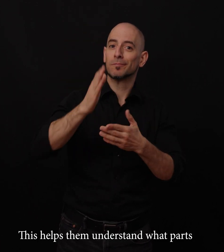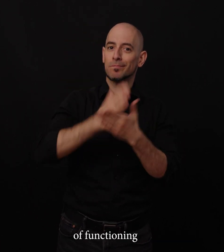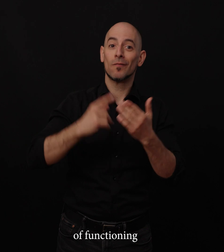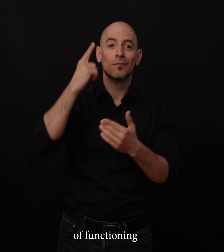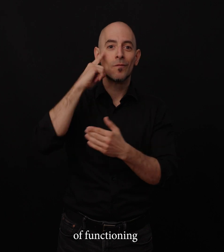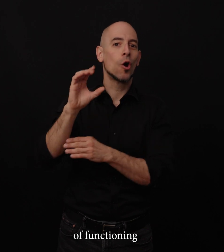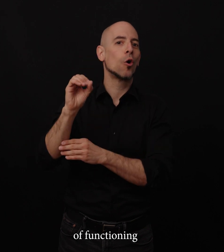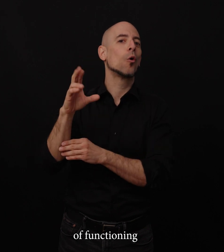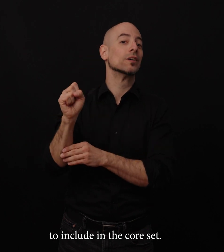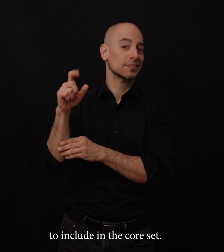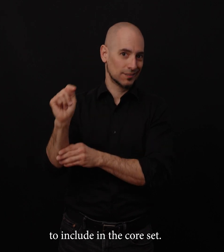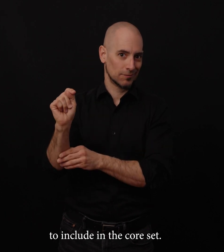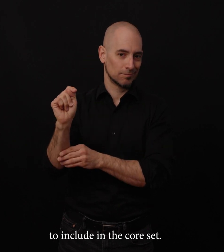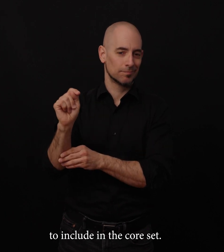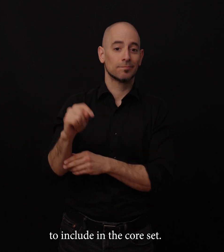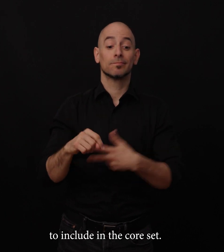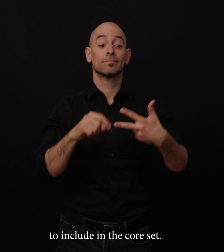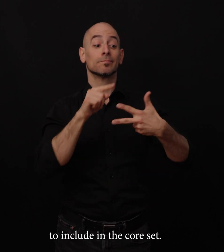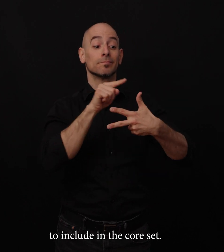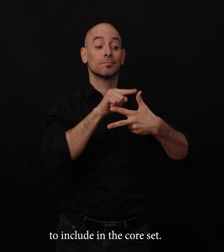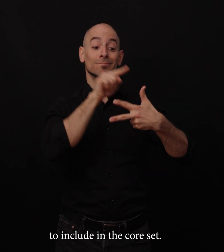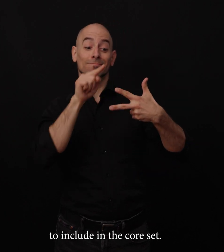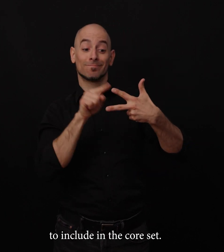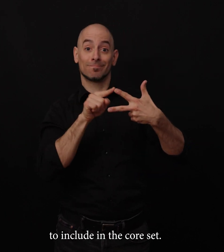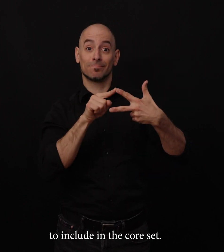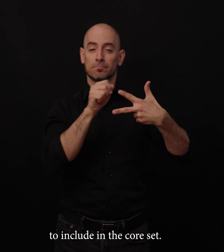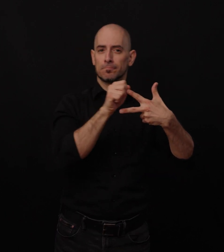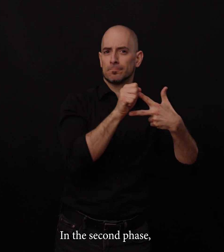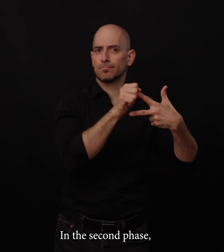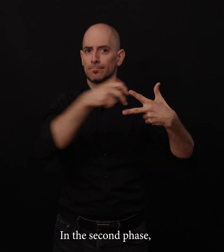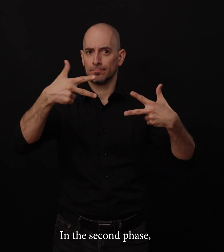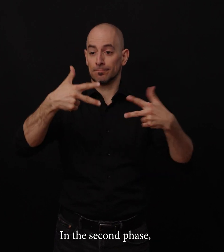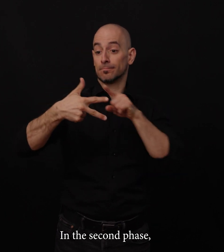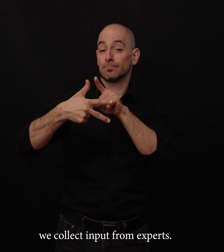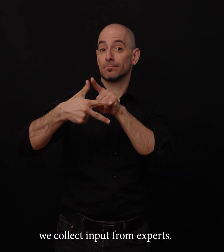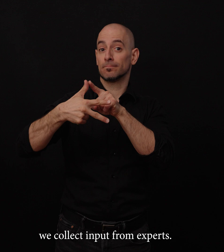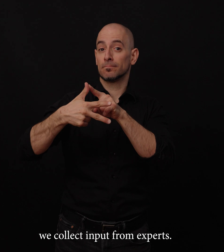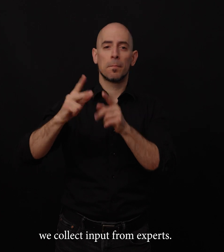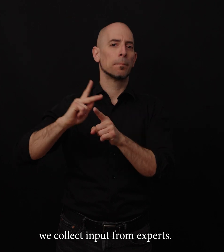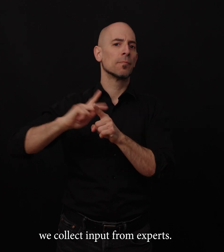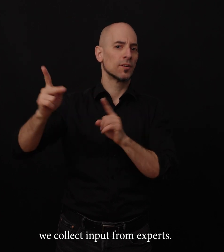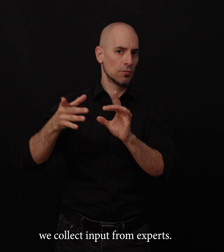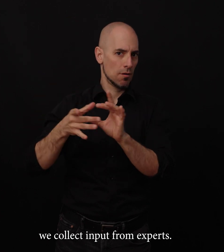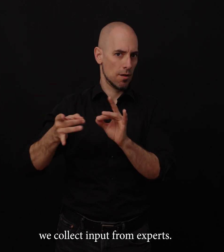of functioning to include in the core set. In the second phase, we collect input from